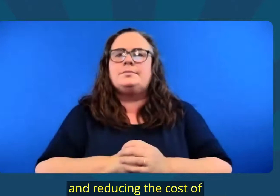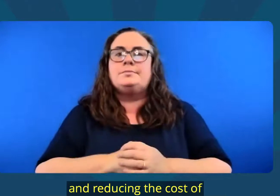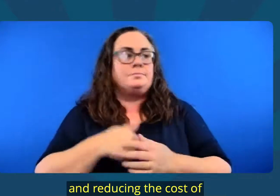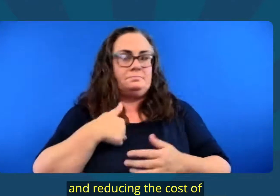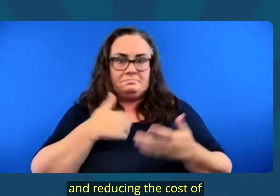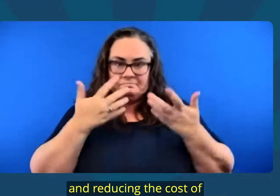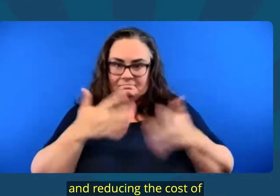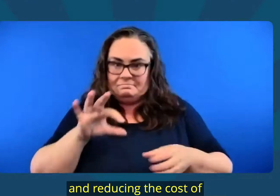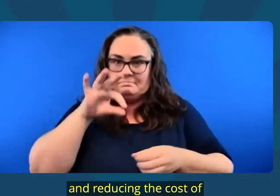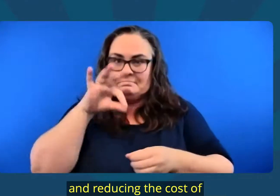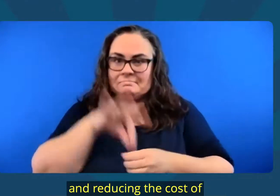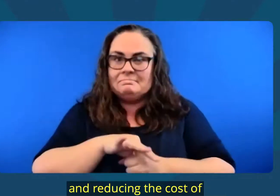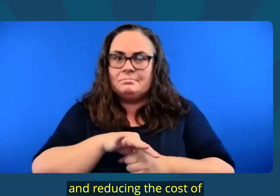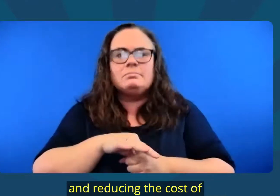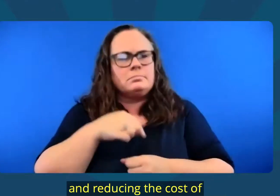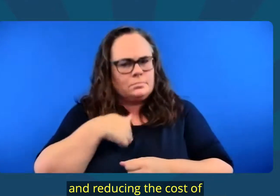important.